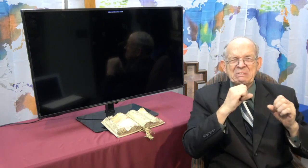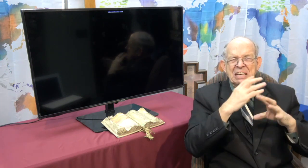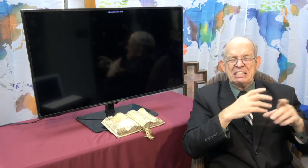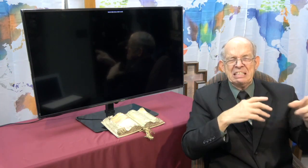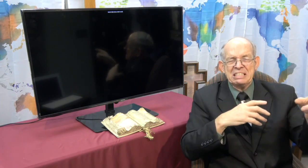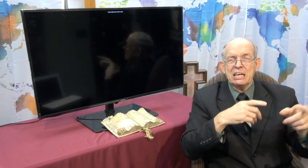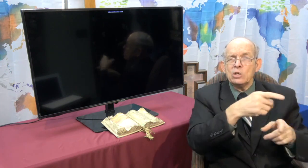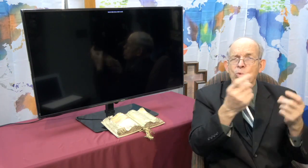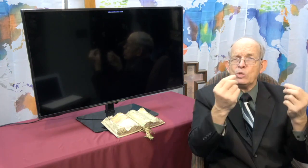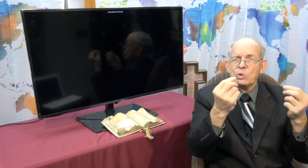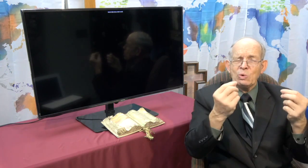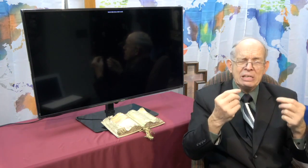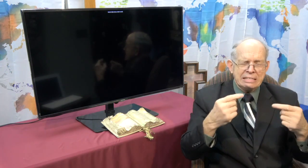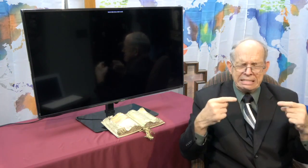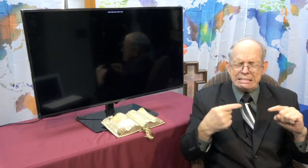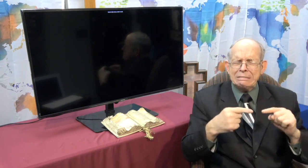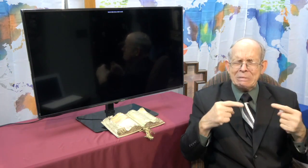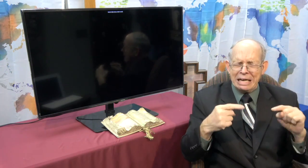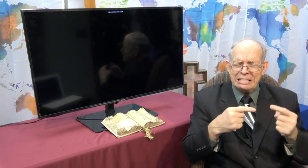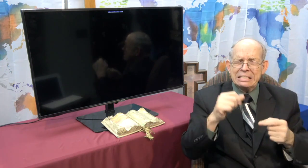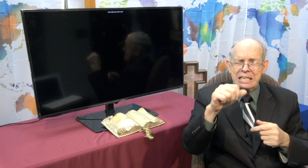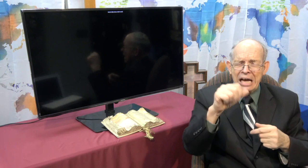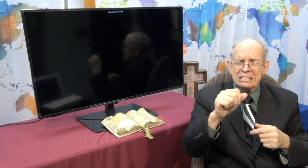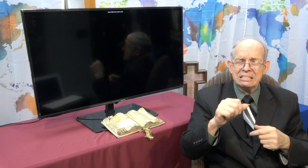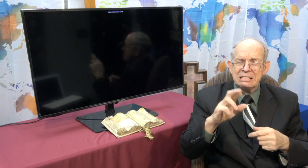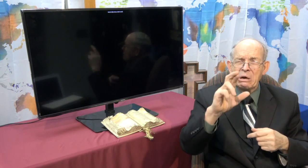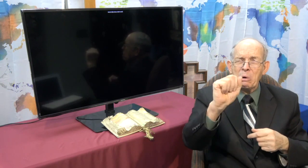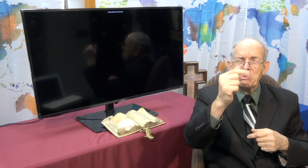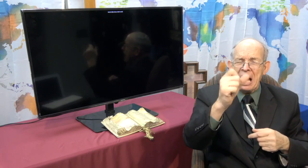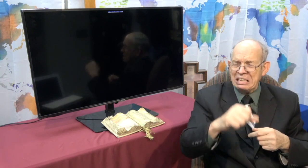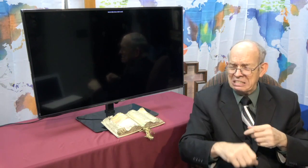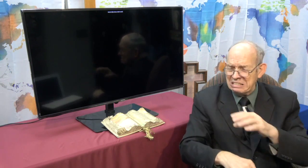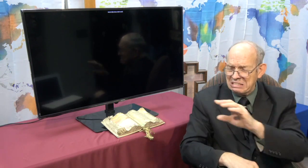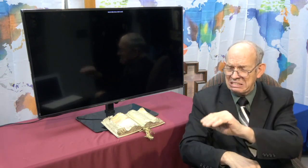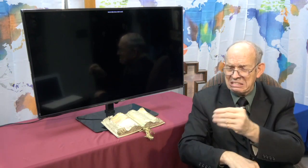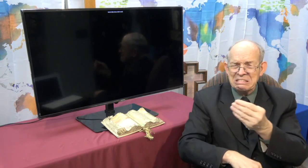50. We do. Okay, yeah. Right.